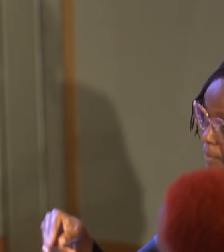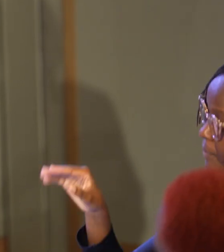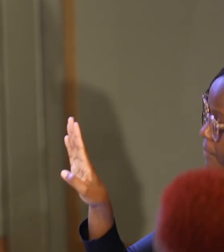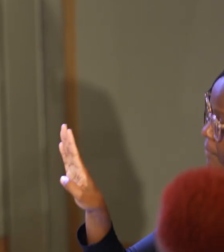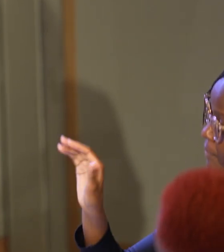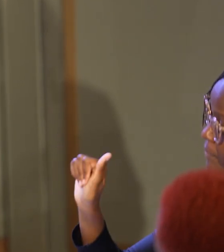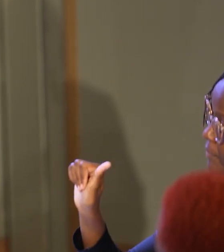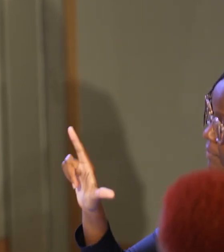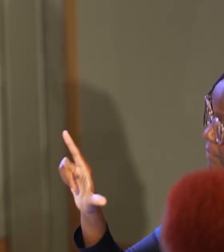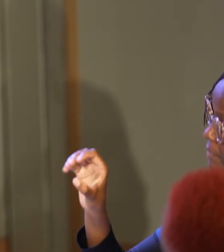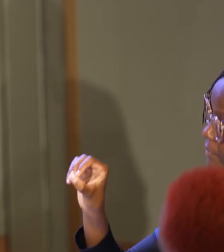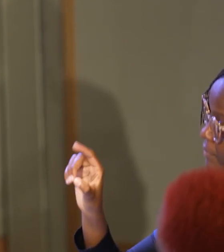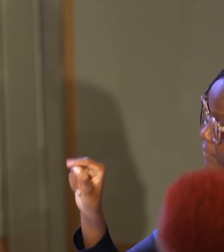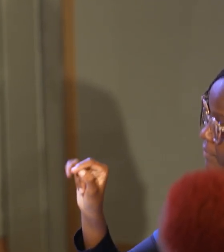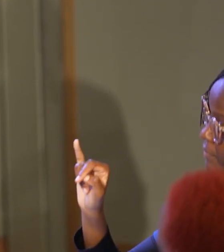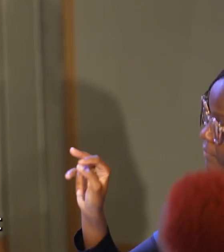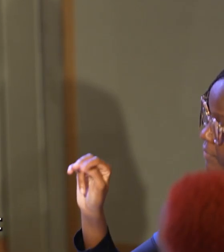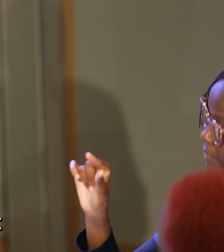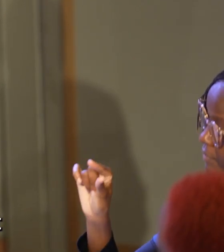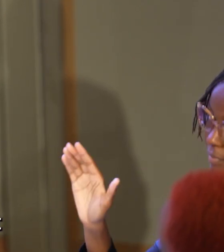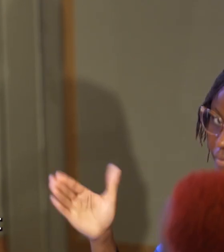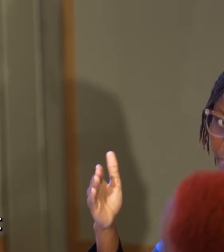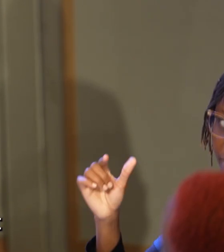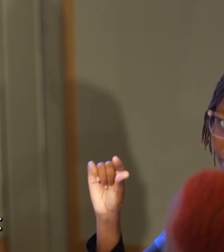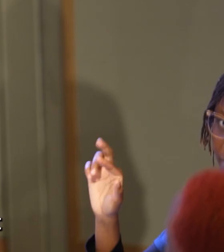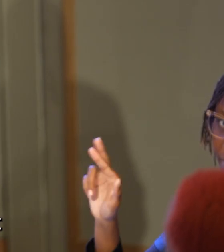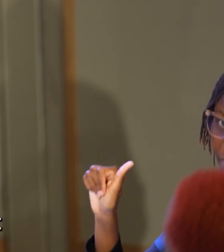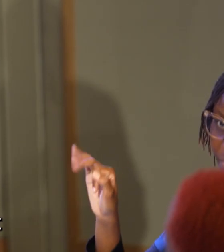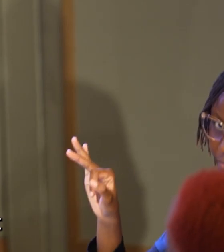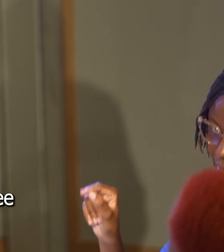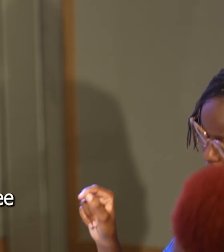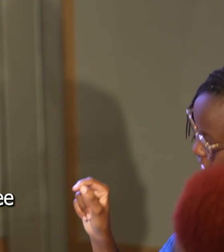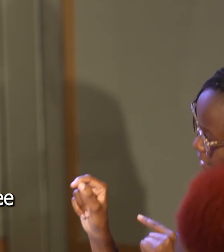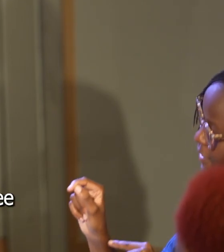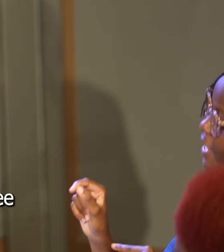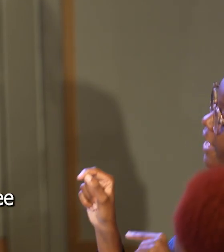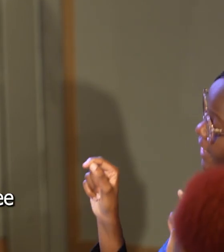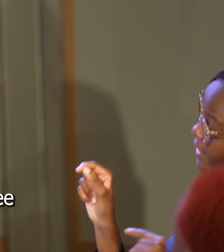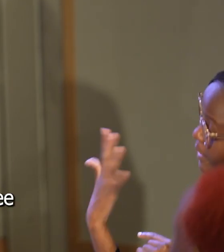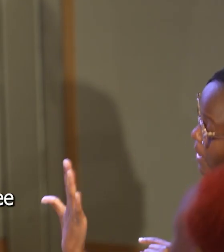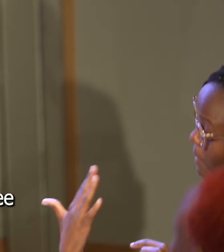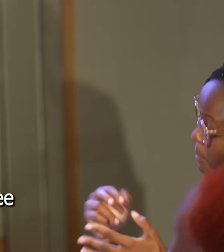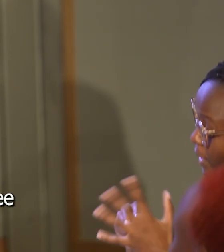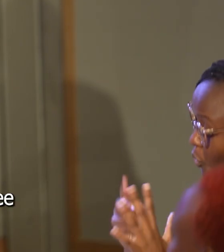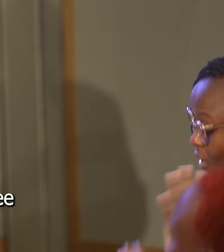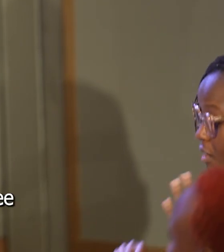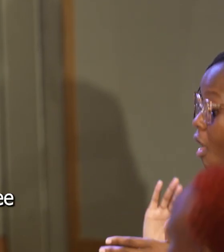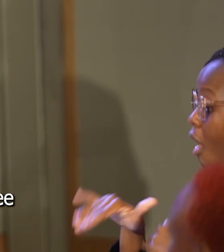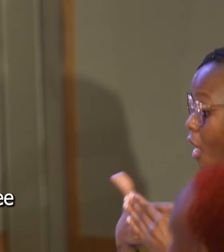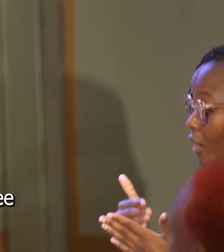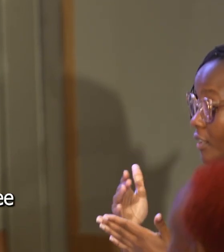balloting draft. Balloting draft is basically a document where the stakeholders in